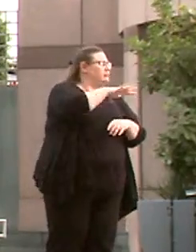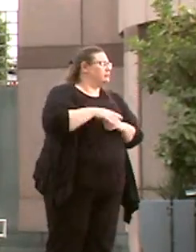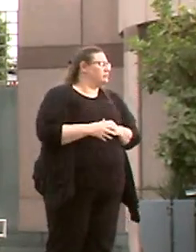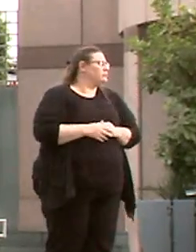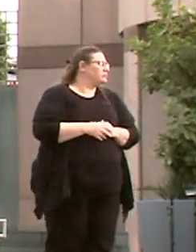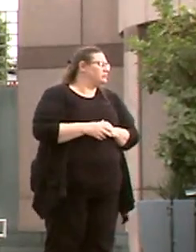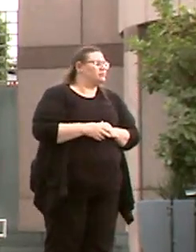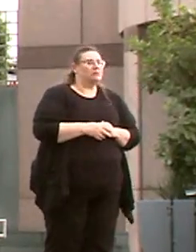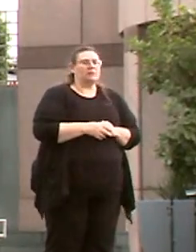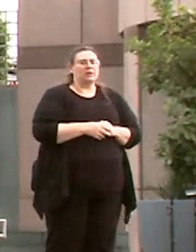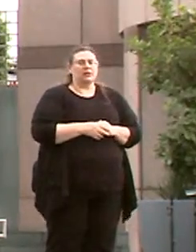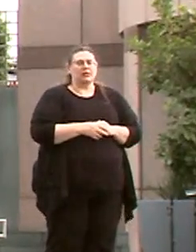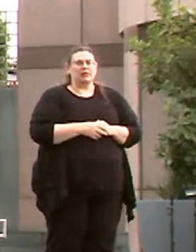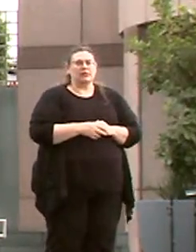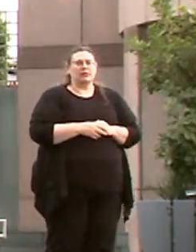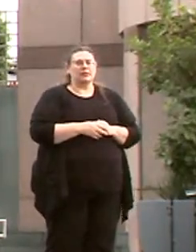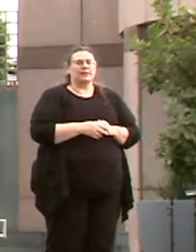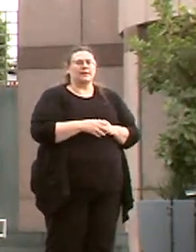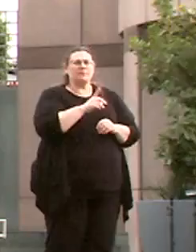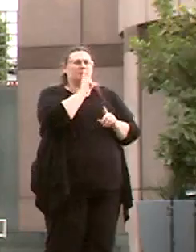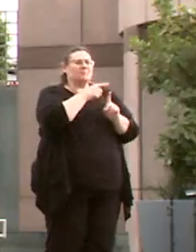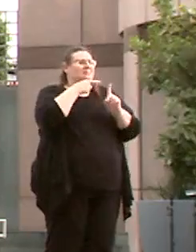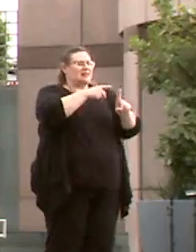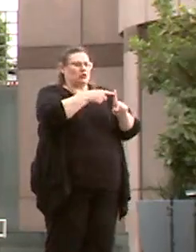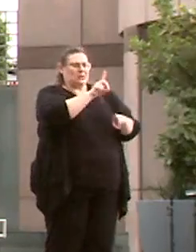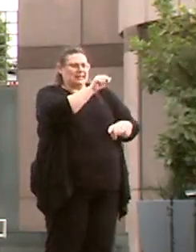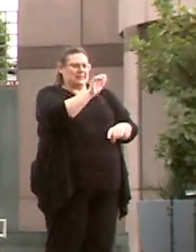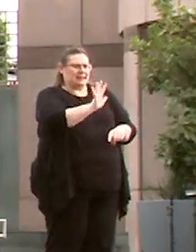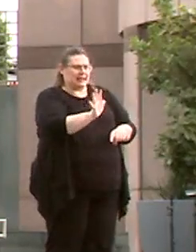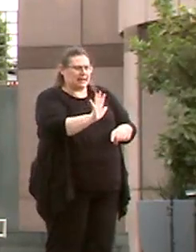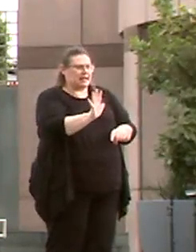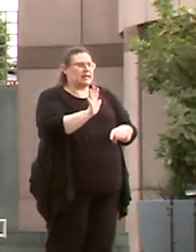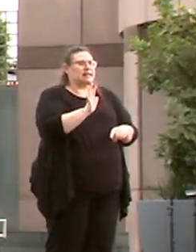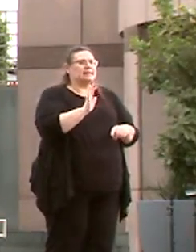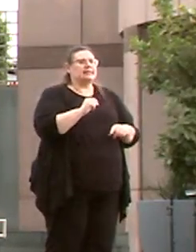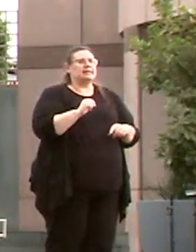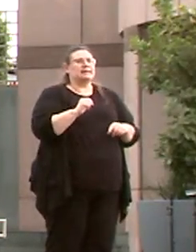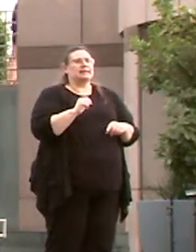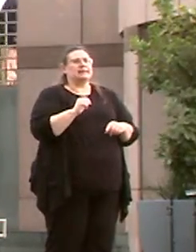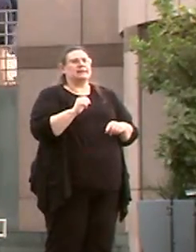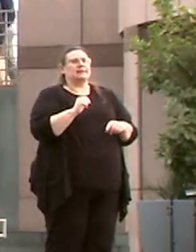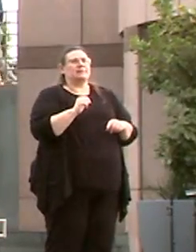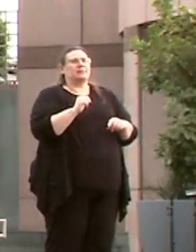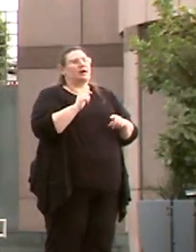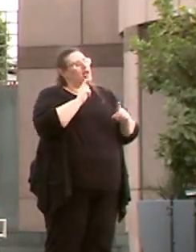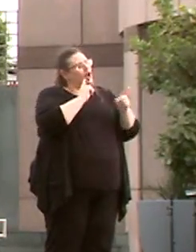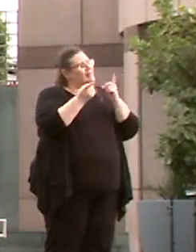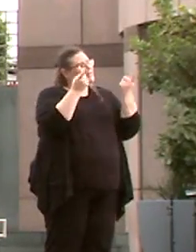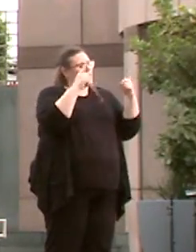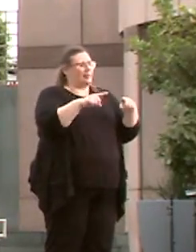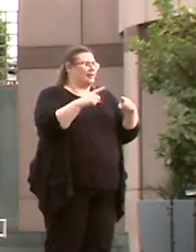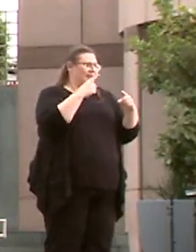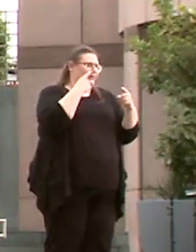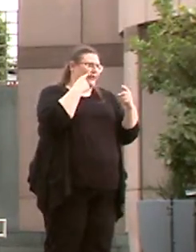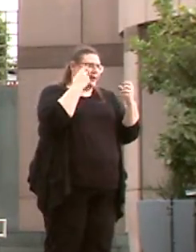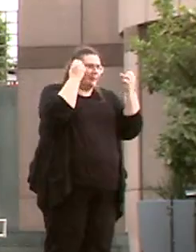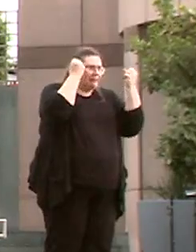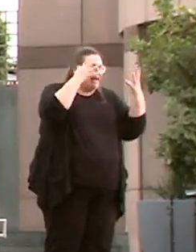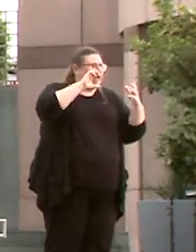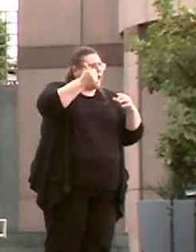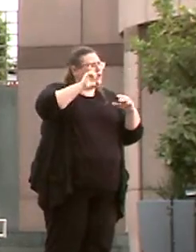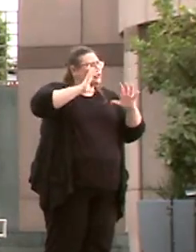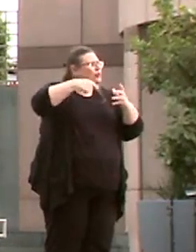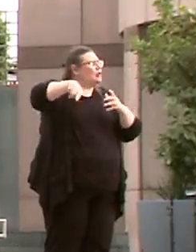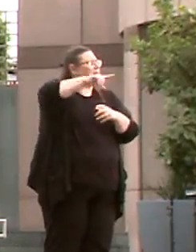like it's not specific to disabilities. It's kind of the conversation that happens around a lot of underrepresented